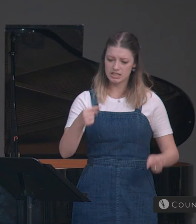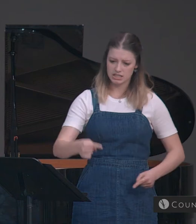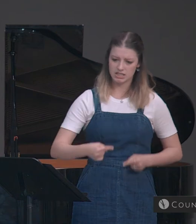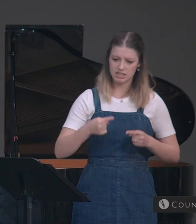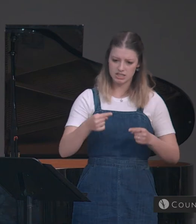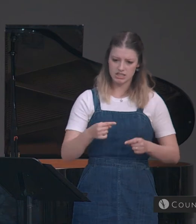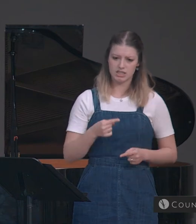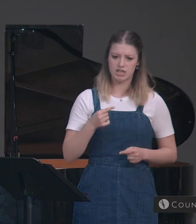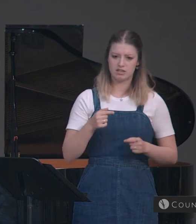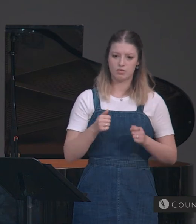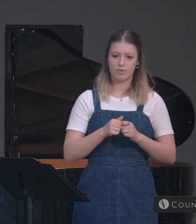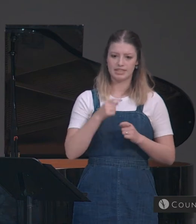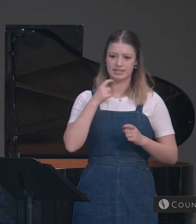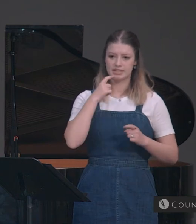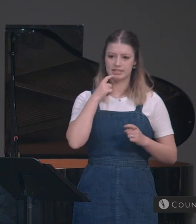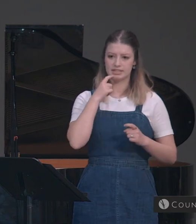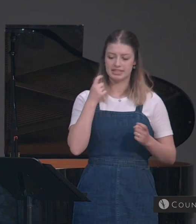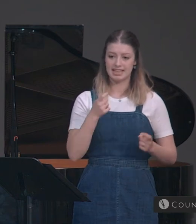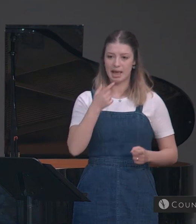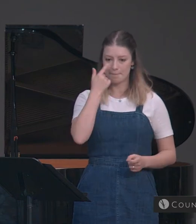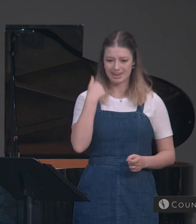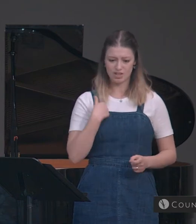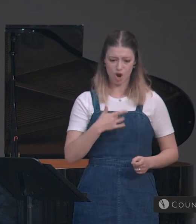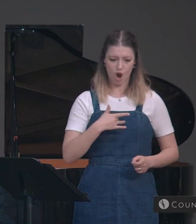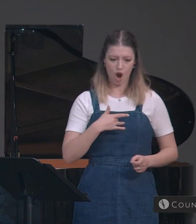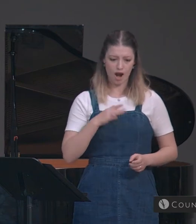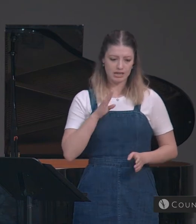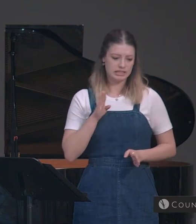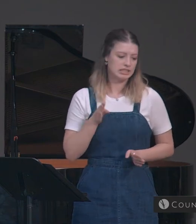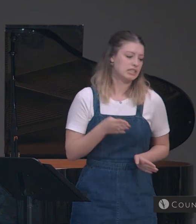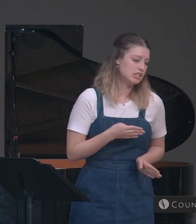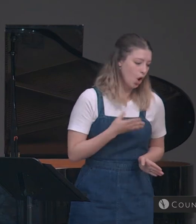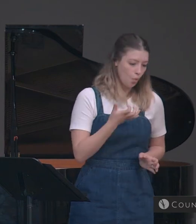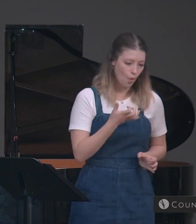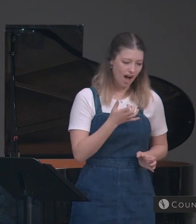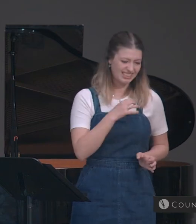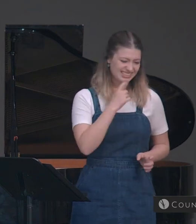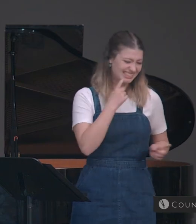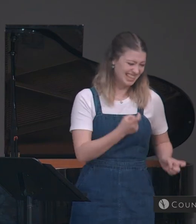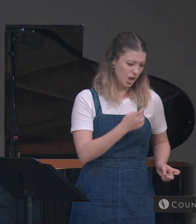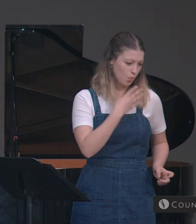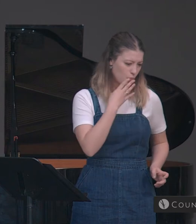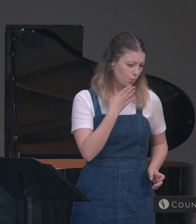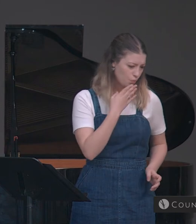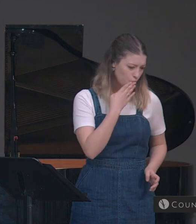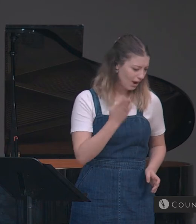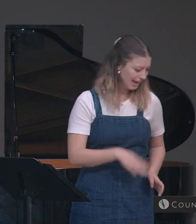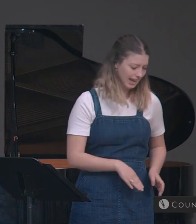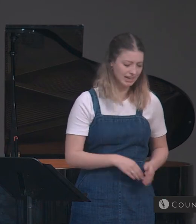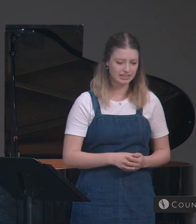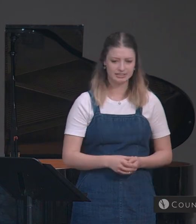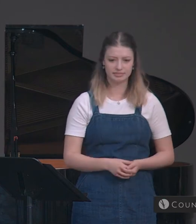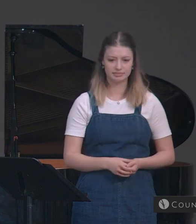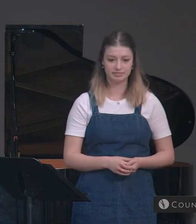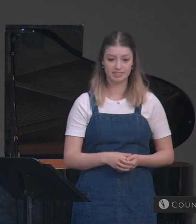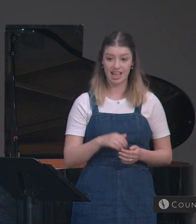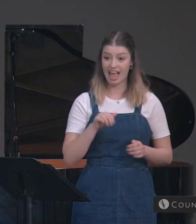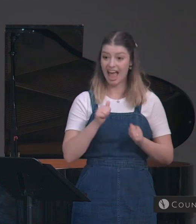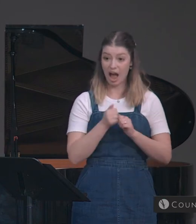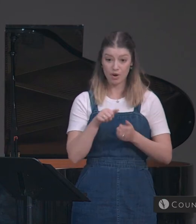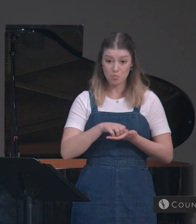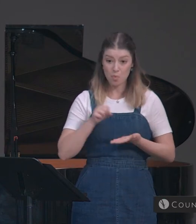because our fleshly hearts are bent towards sin and wickedness. The only way to remove the stain of